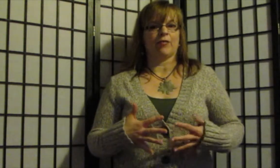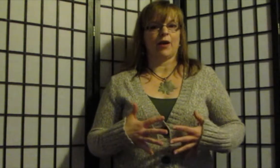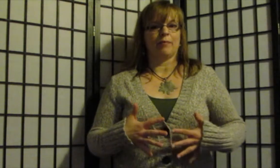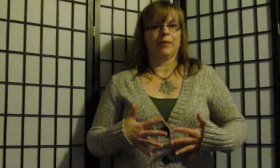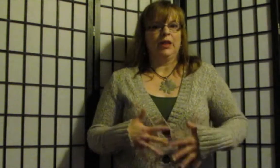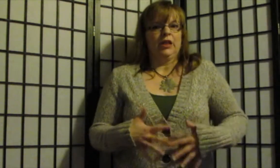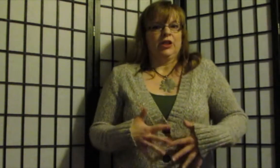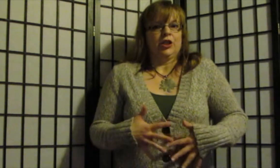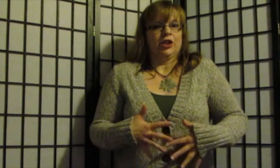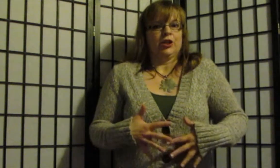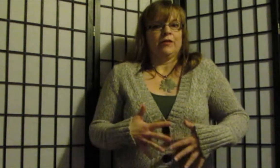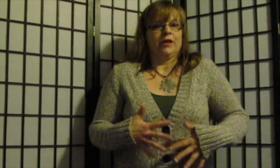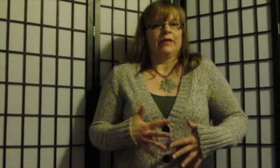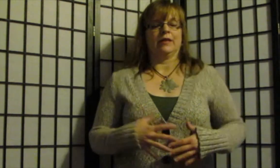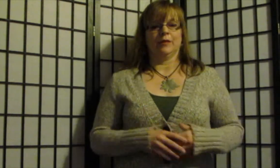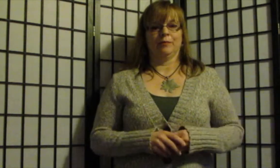from. Nervous,